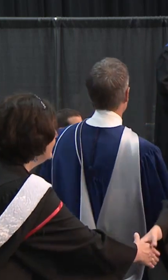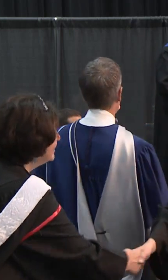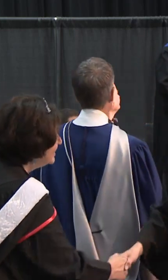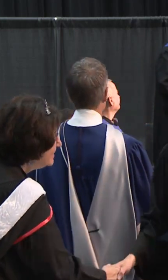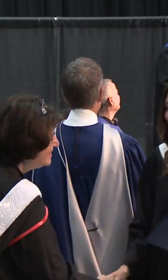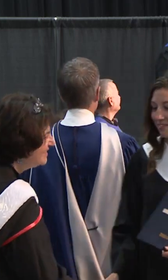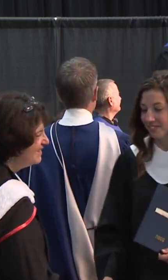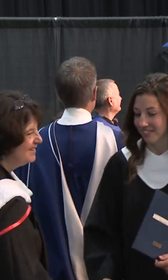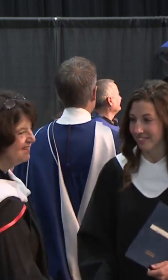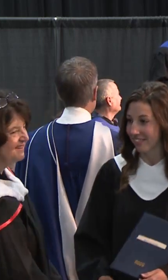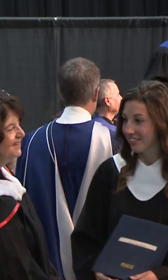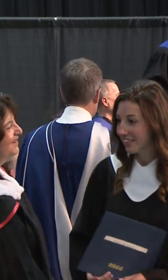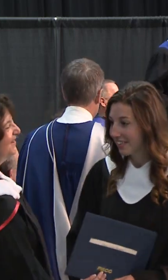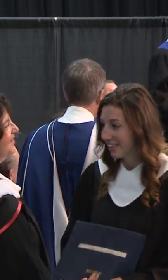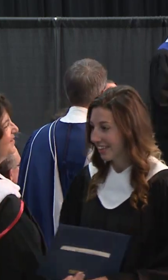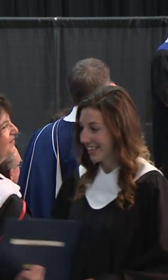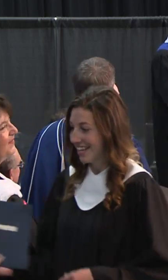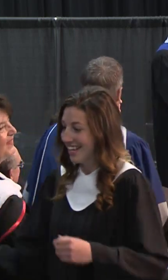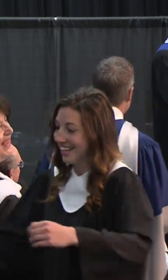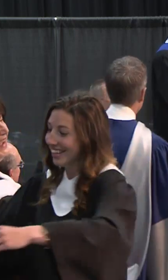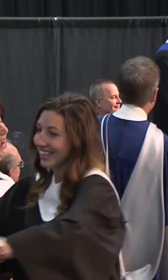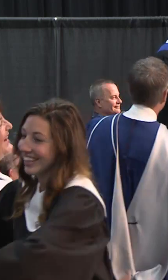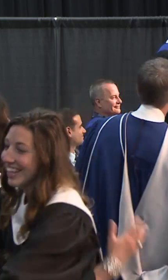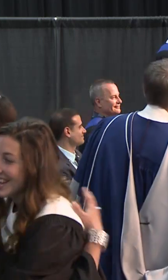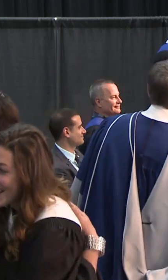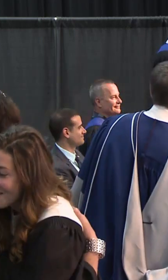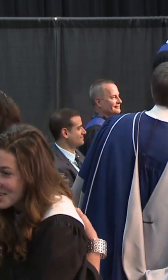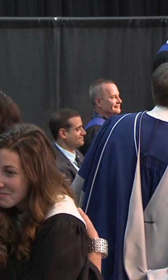Jenna Melanson.